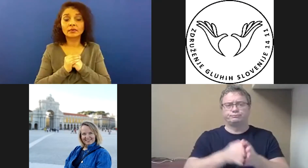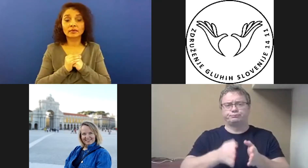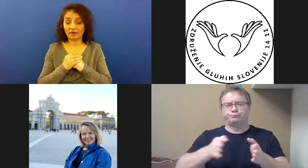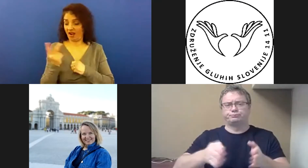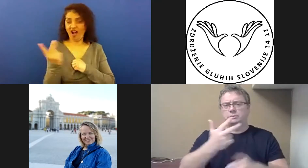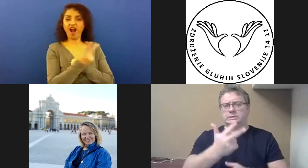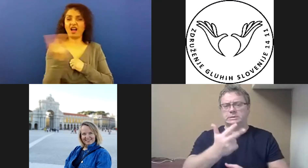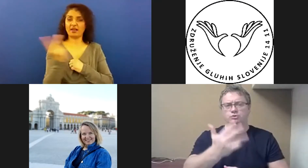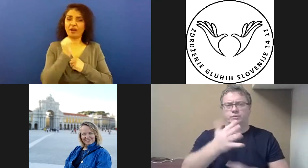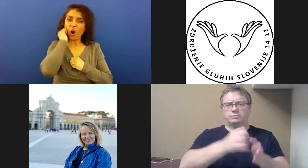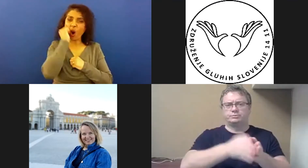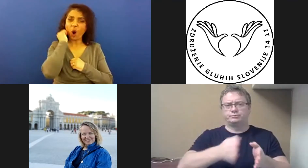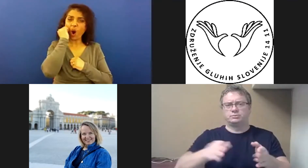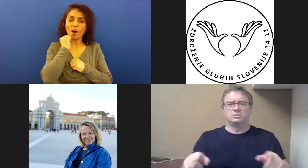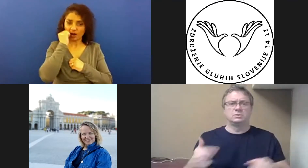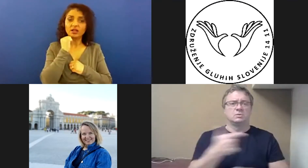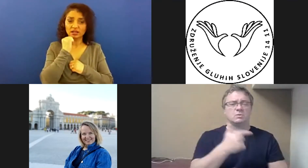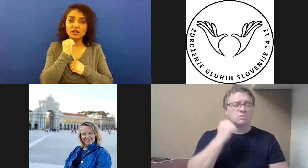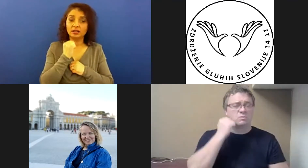suppose you marry, you get children.